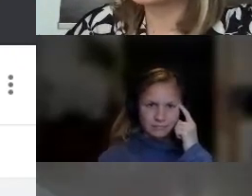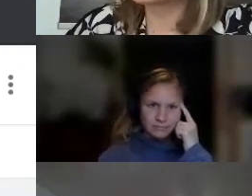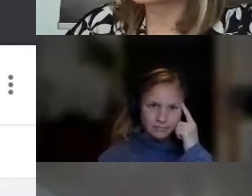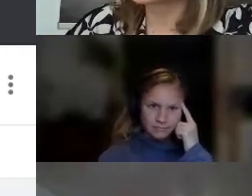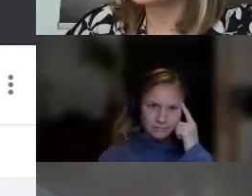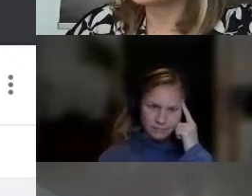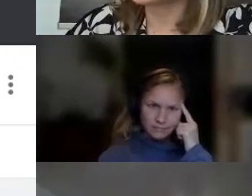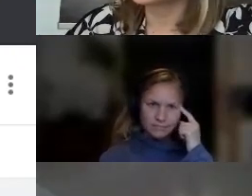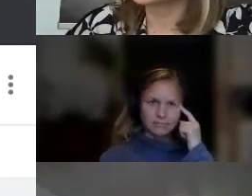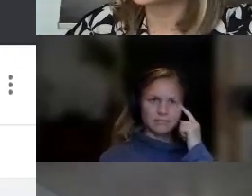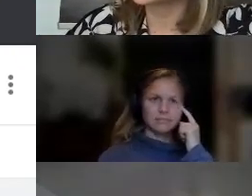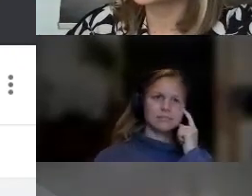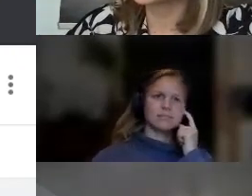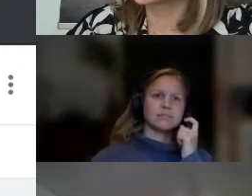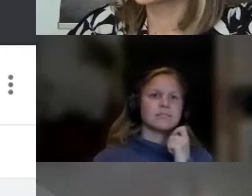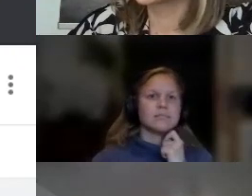in.